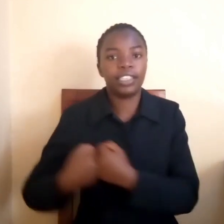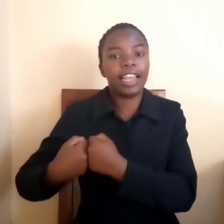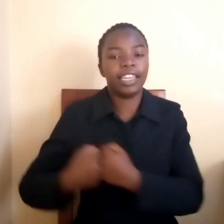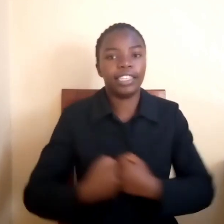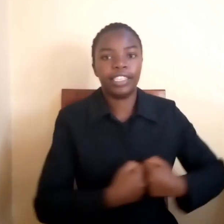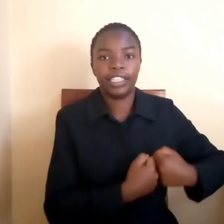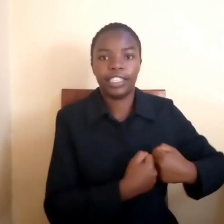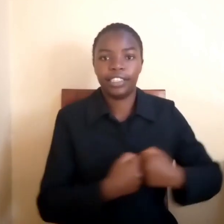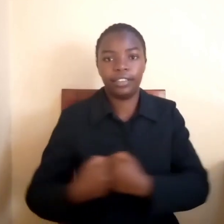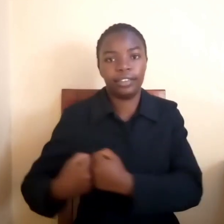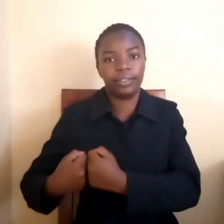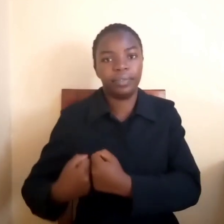challenge.